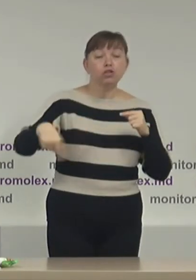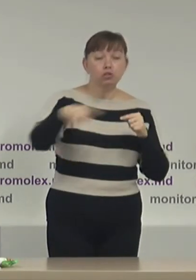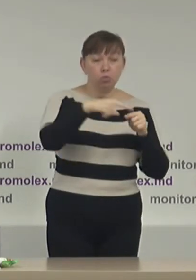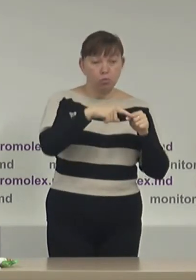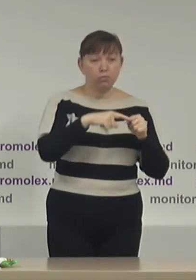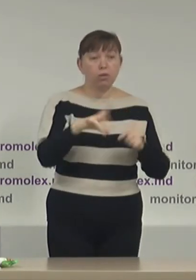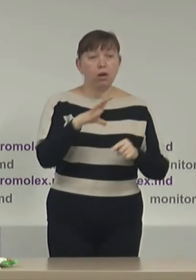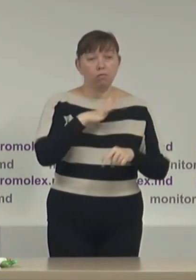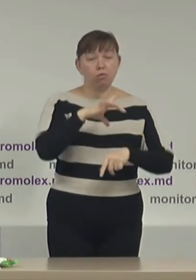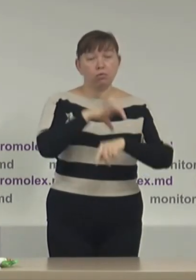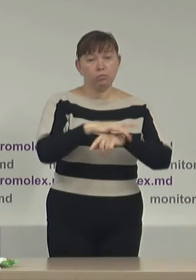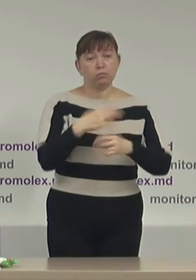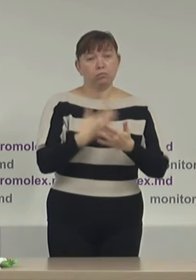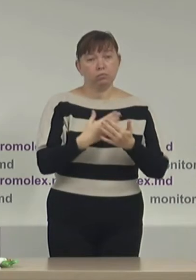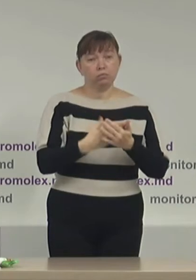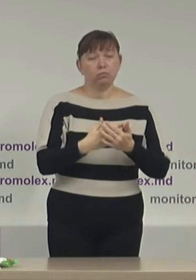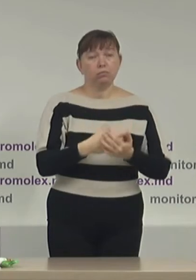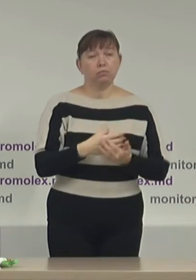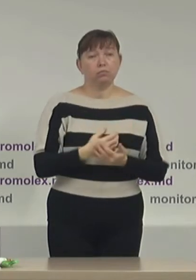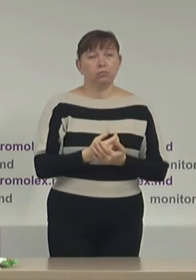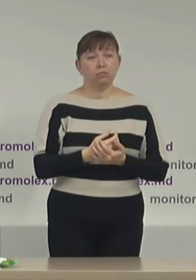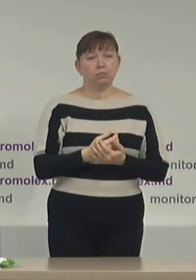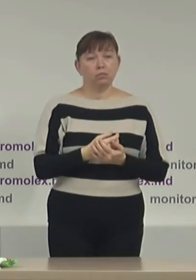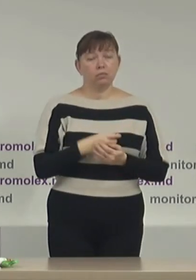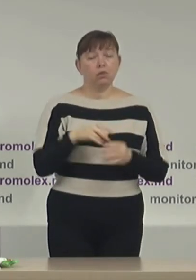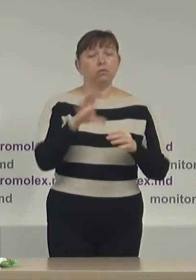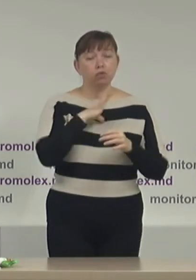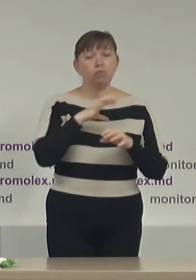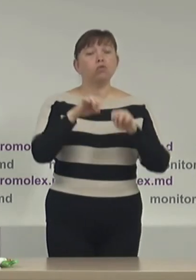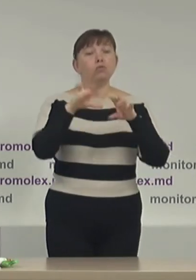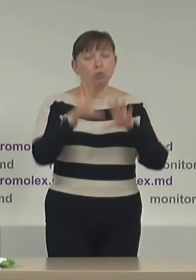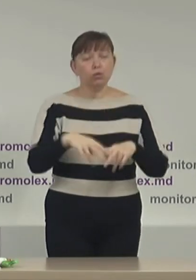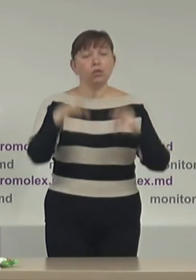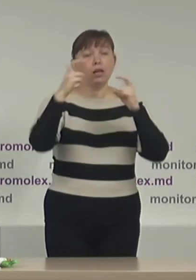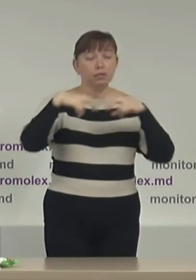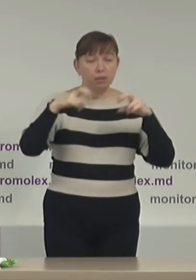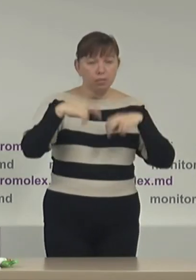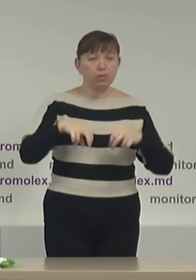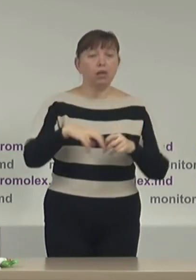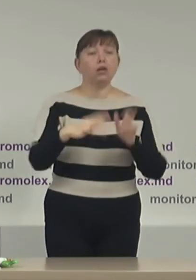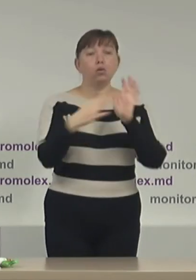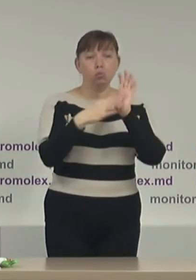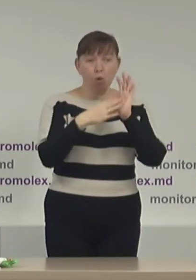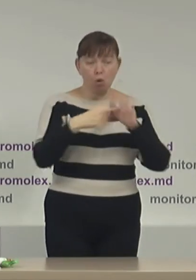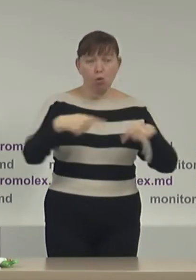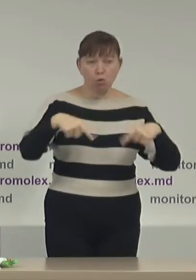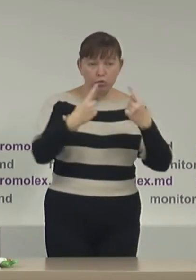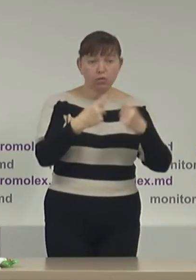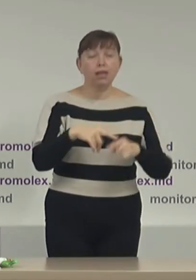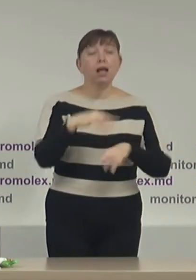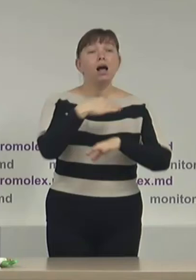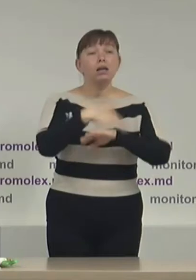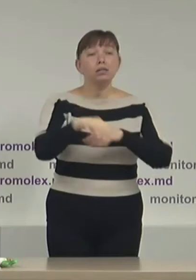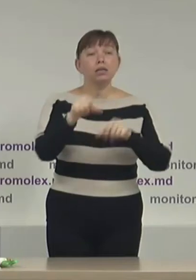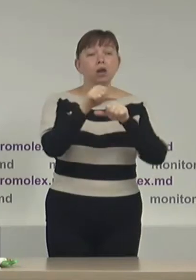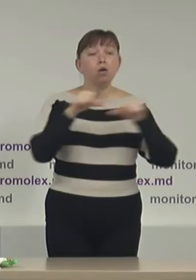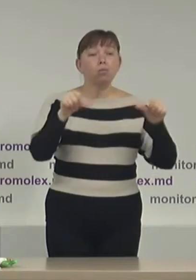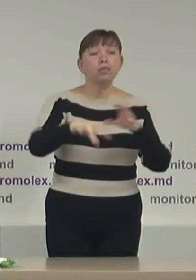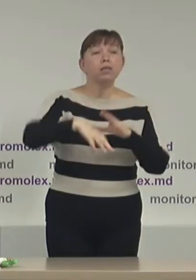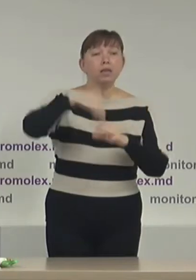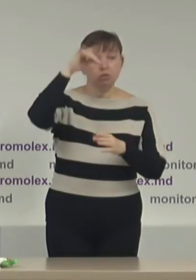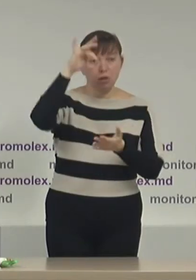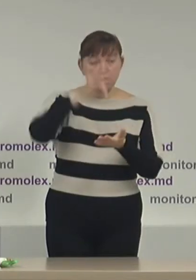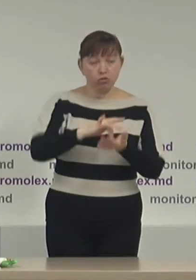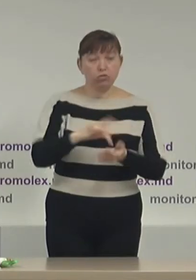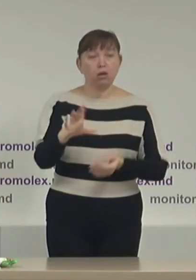district electoral councils, our observers have registered that 2 complaints were reviewed and settled.